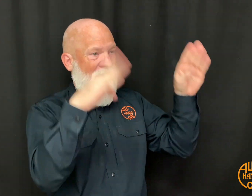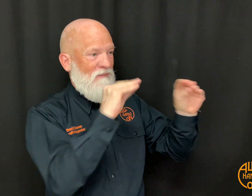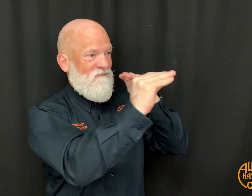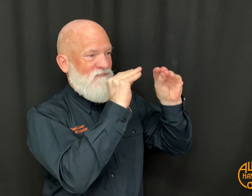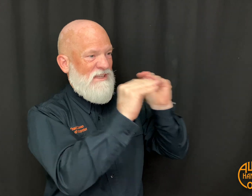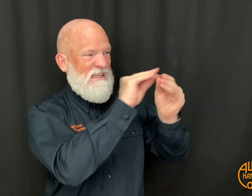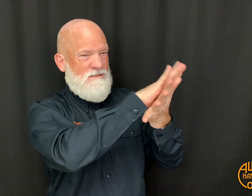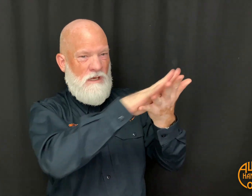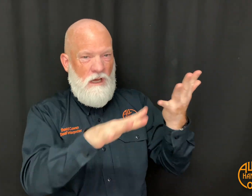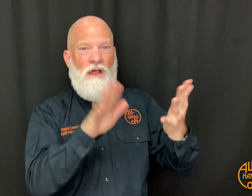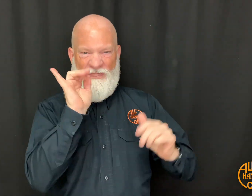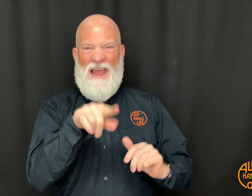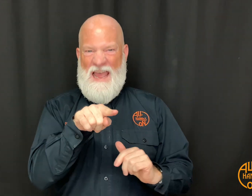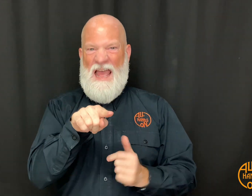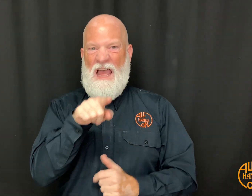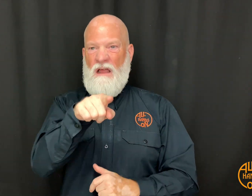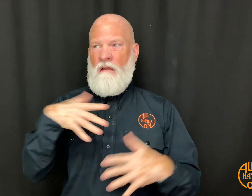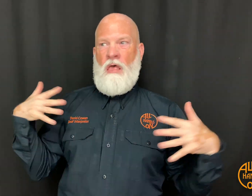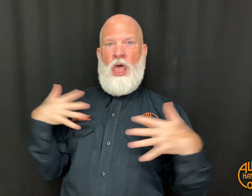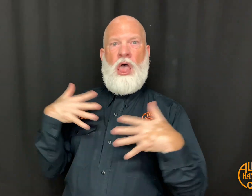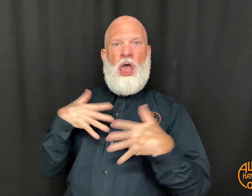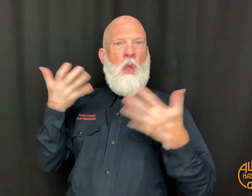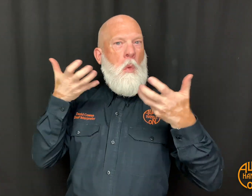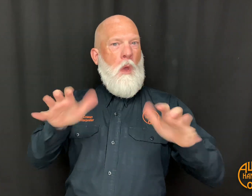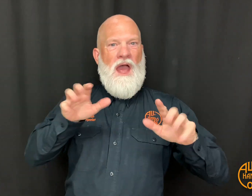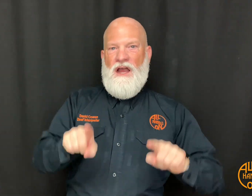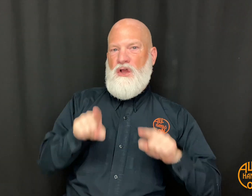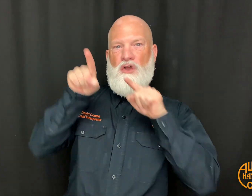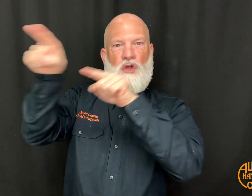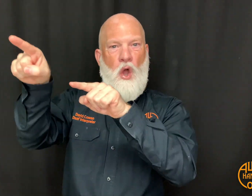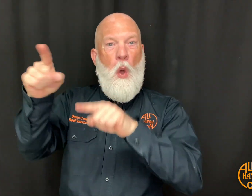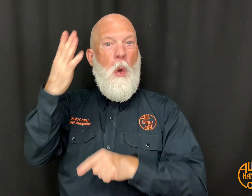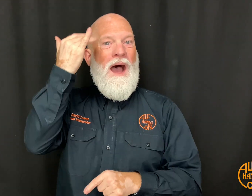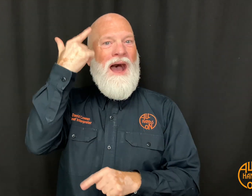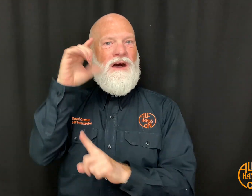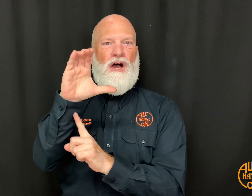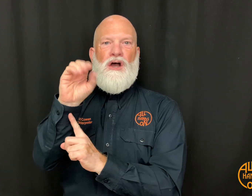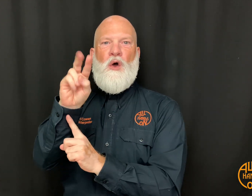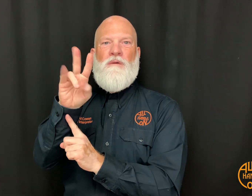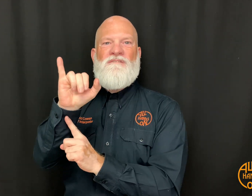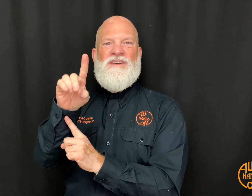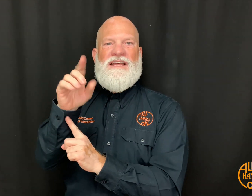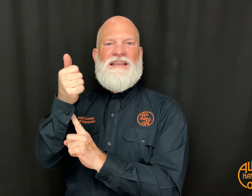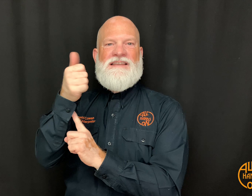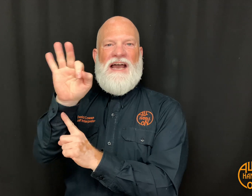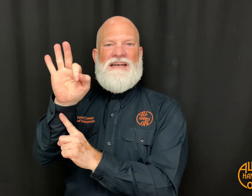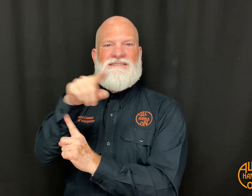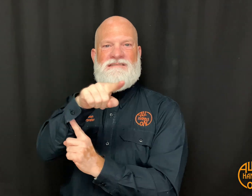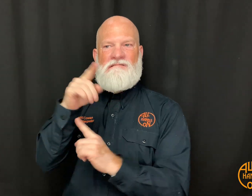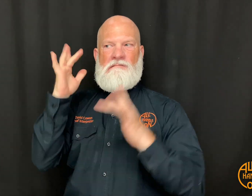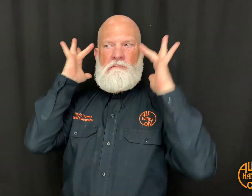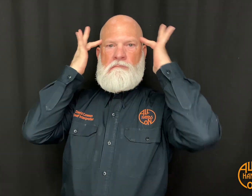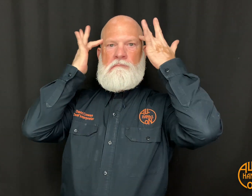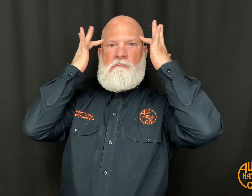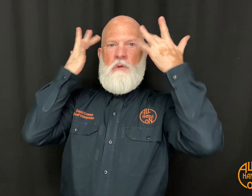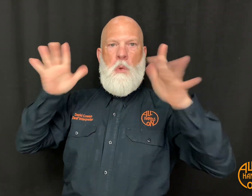at least until reparations to your home can be made. Many people are averse to going to shelters because of the spread of